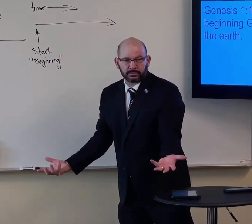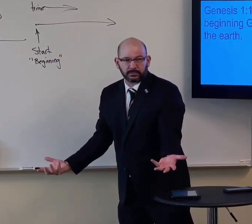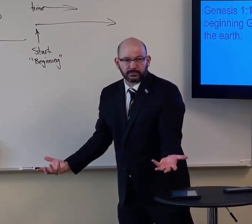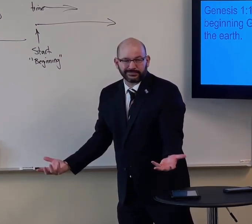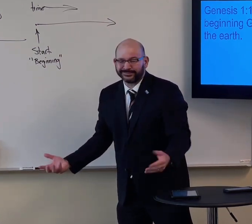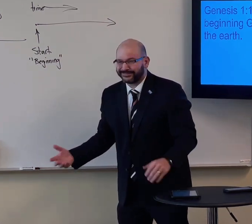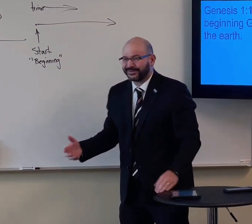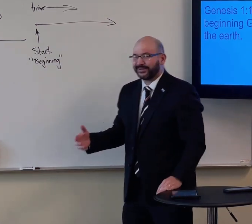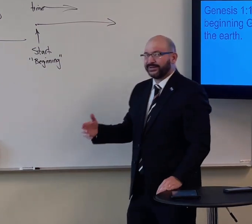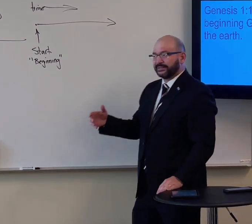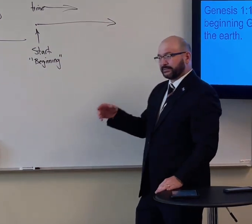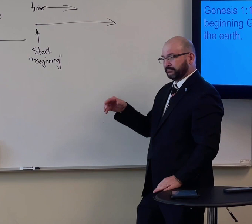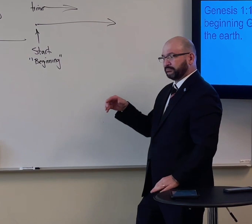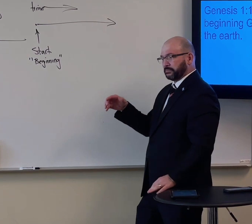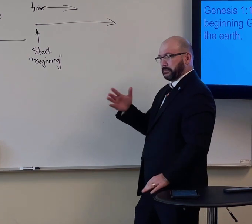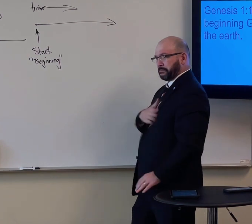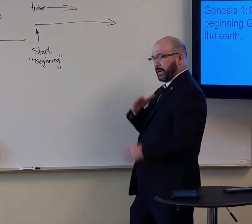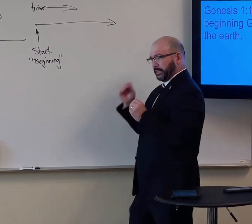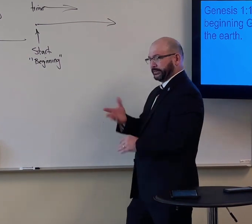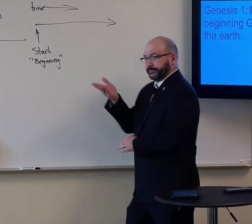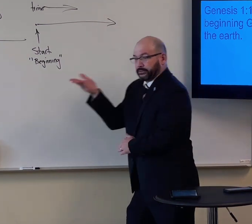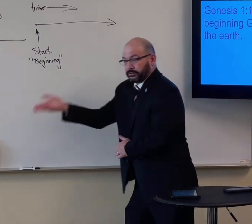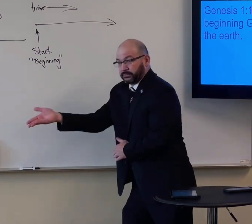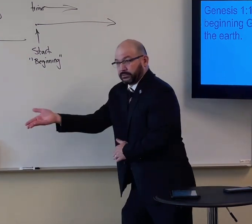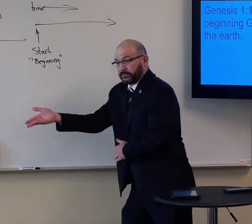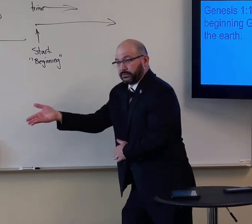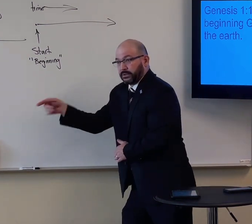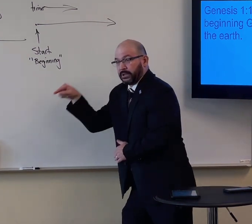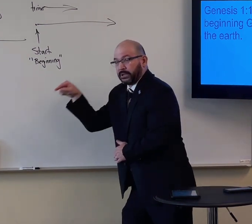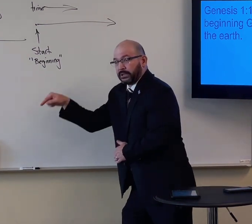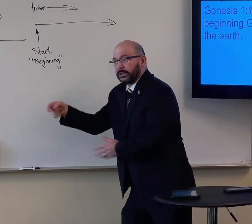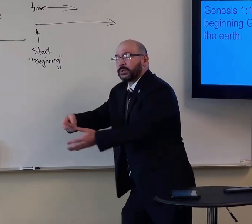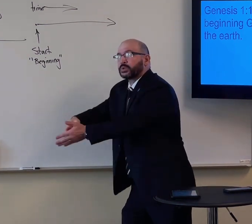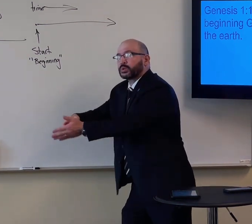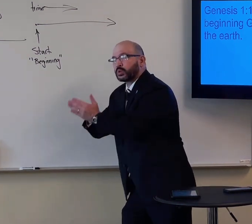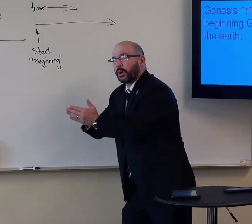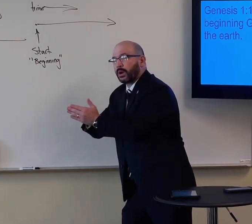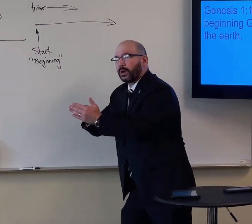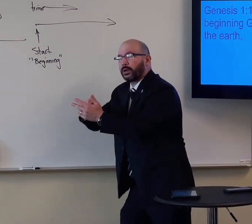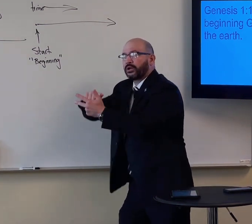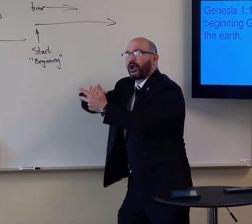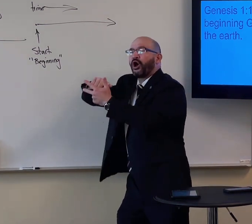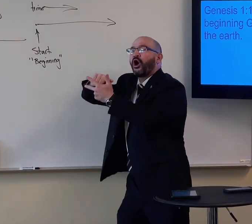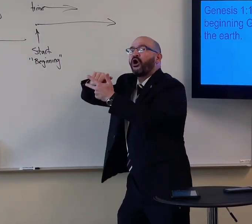a certain thing, evolution. My teacher there, he required us